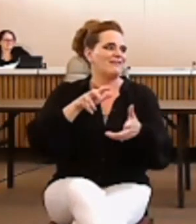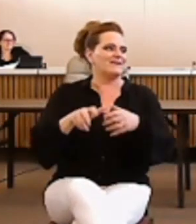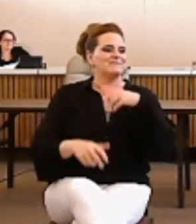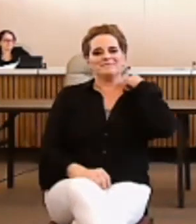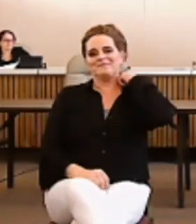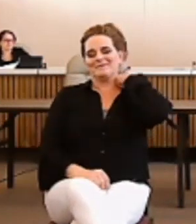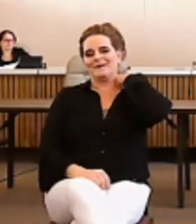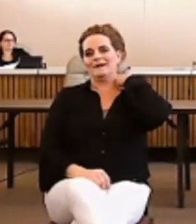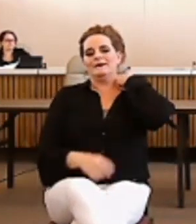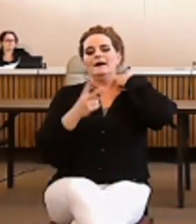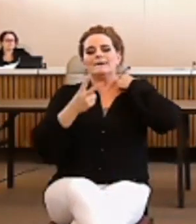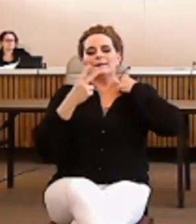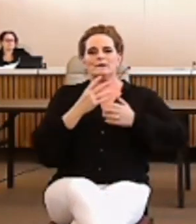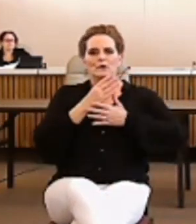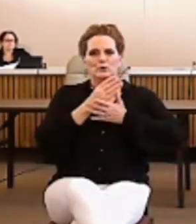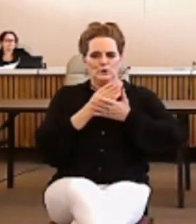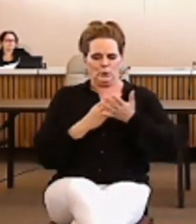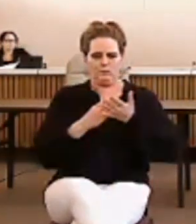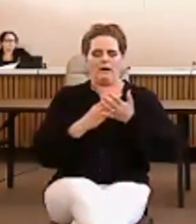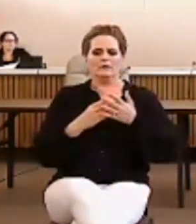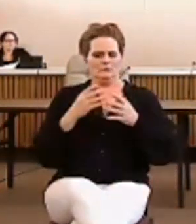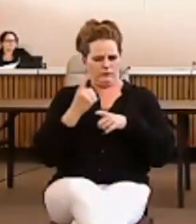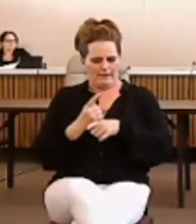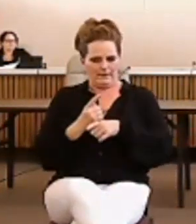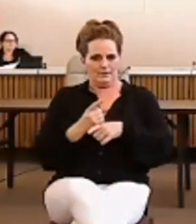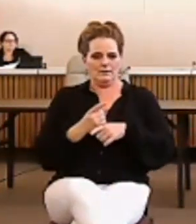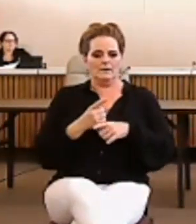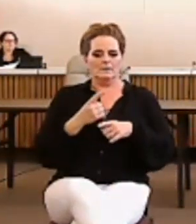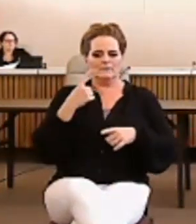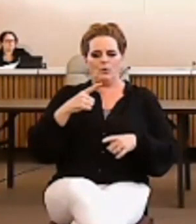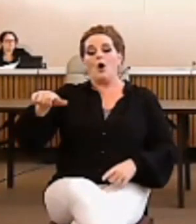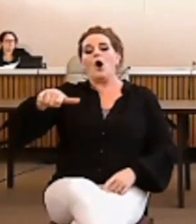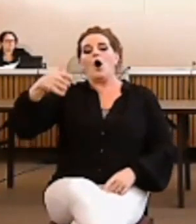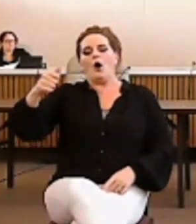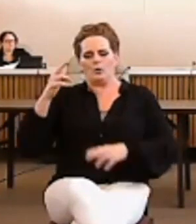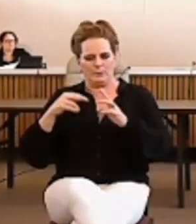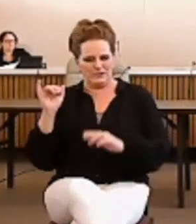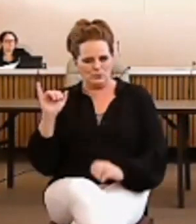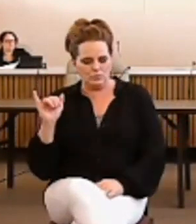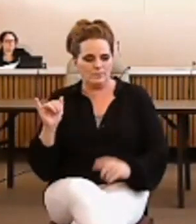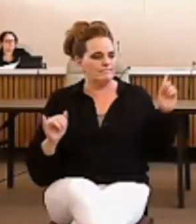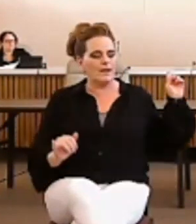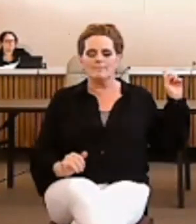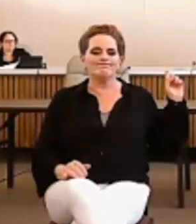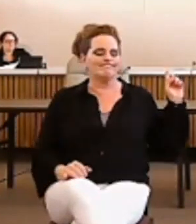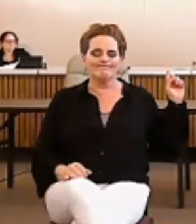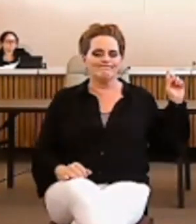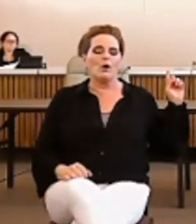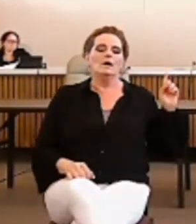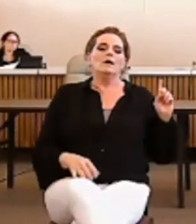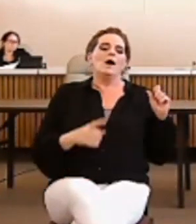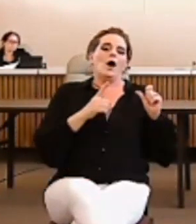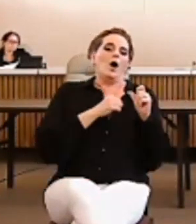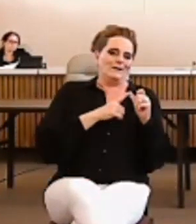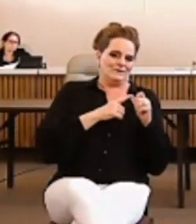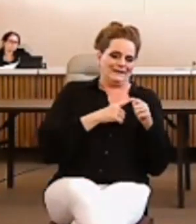This is a 2-part approval, is it not? For other buildings or? No, shops so or originally something? they were